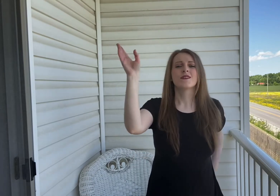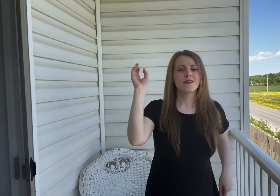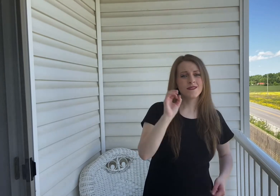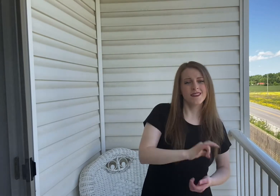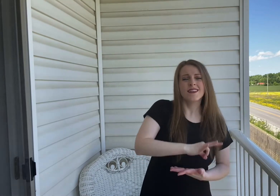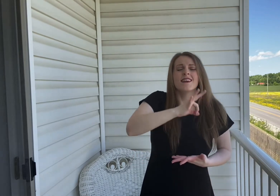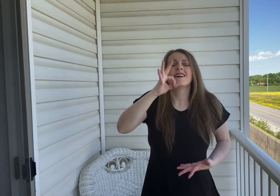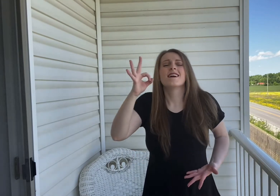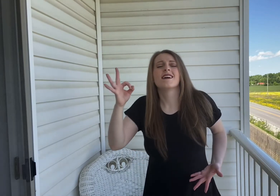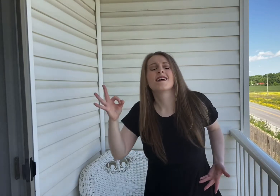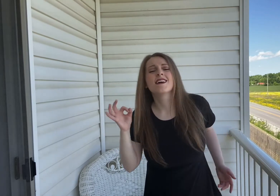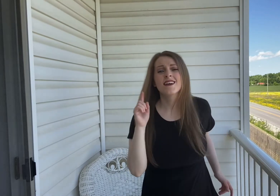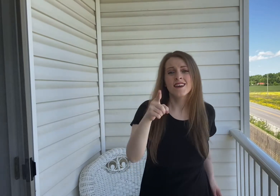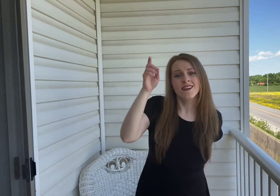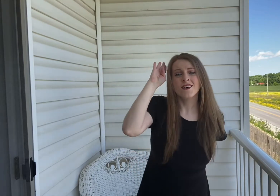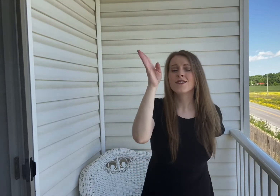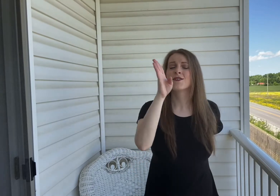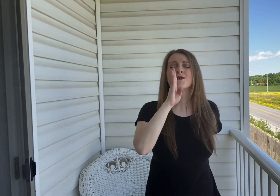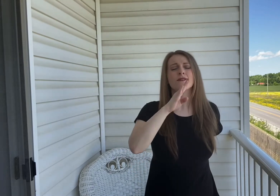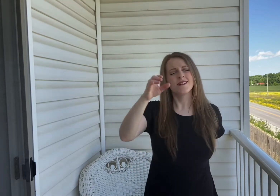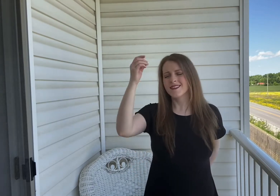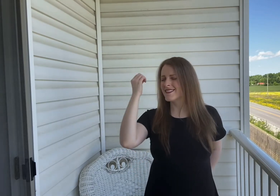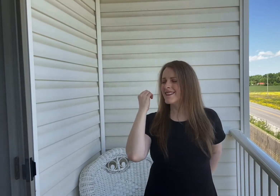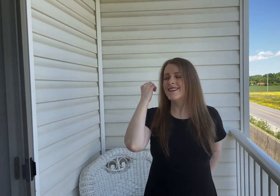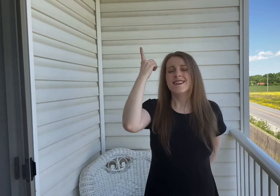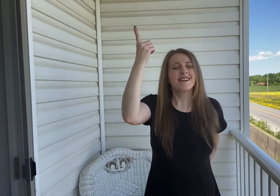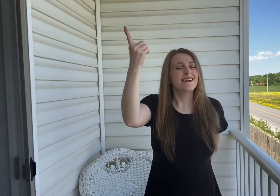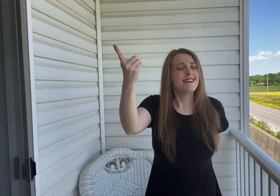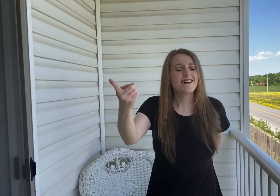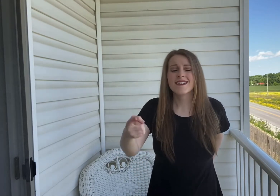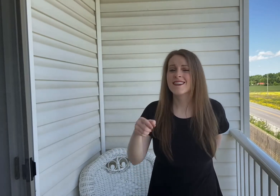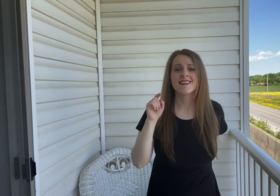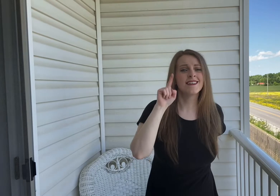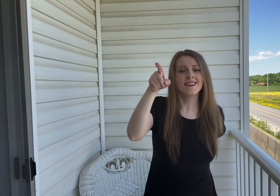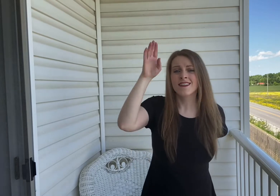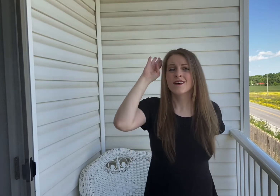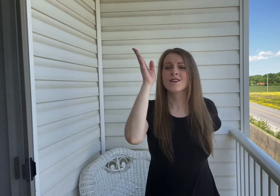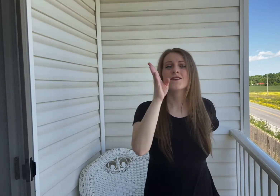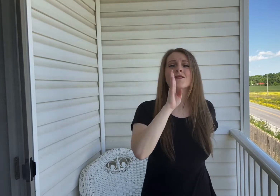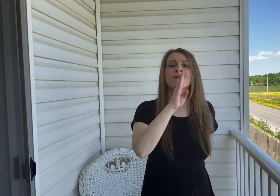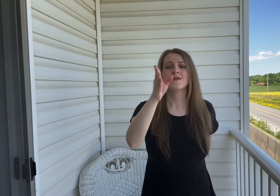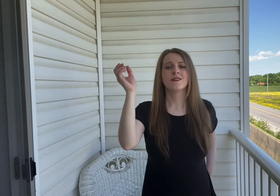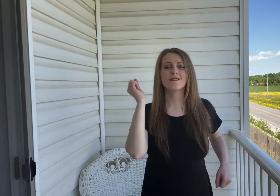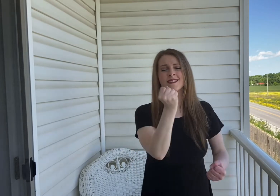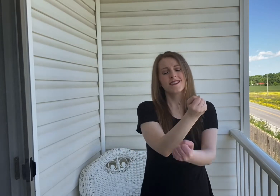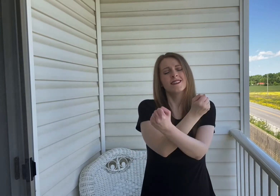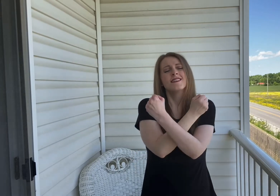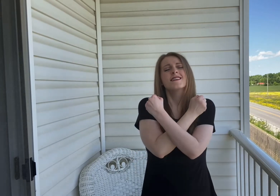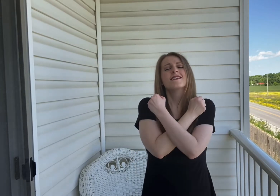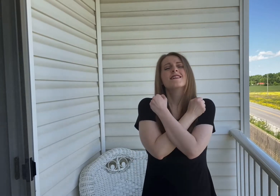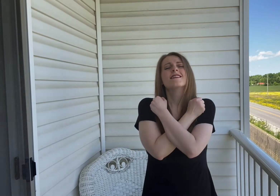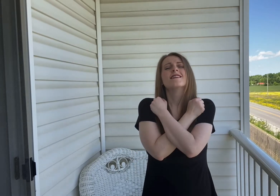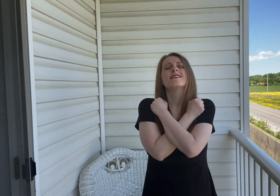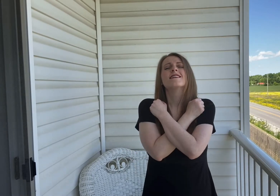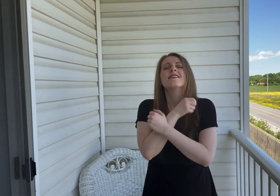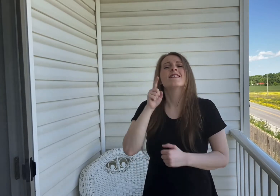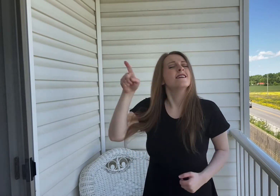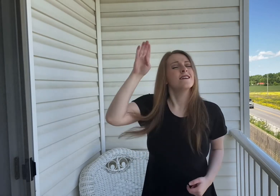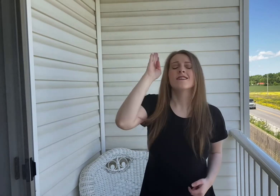will be found. You will be found. You will be found.